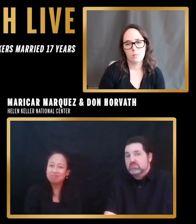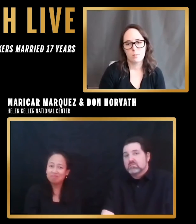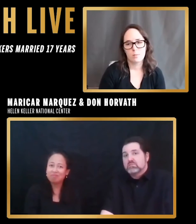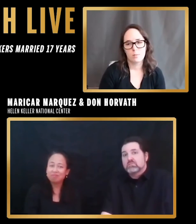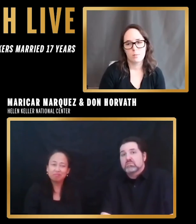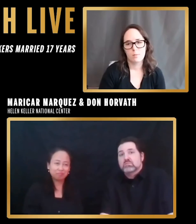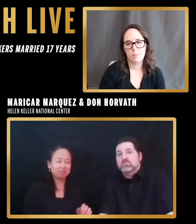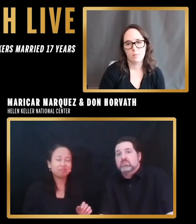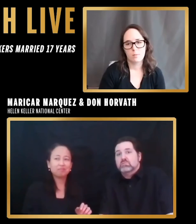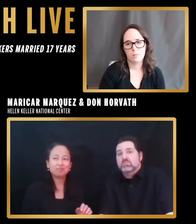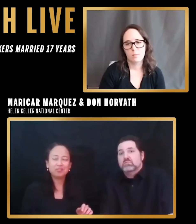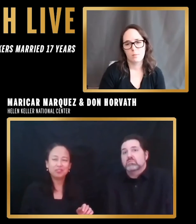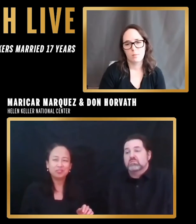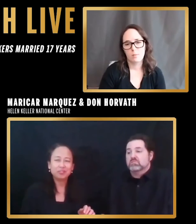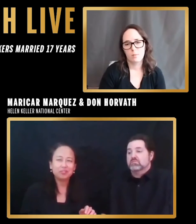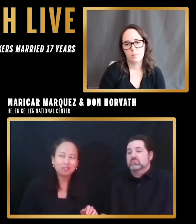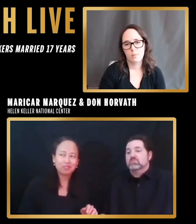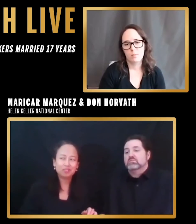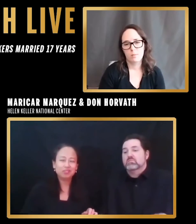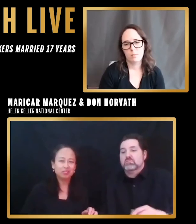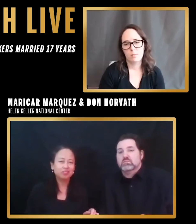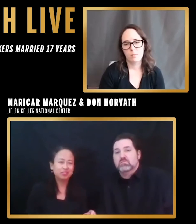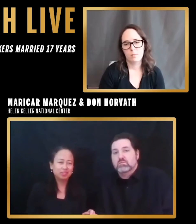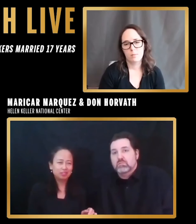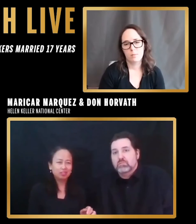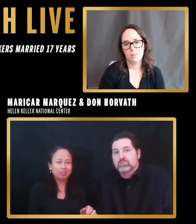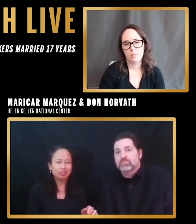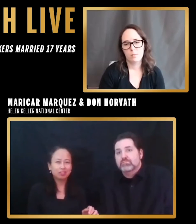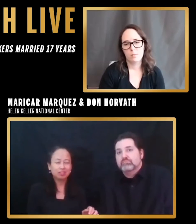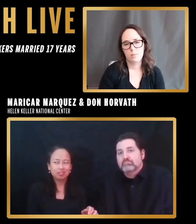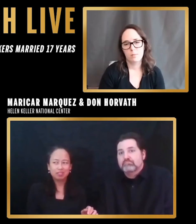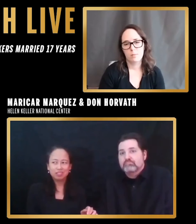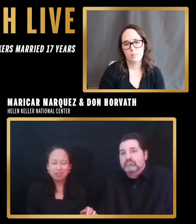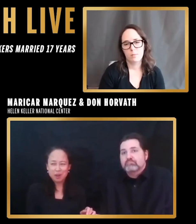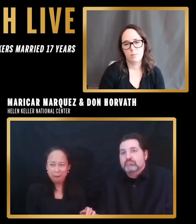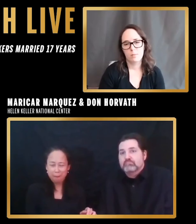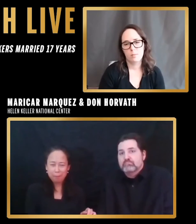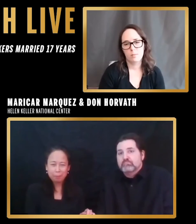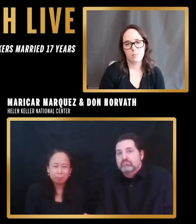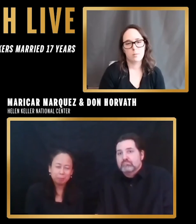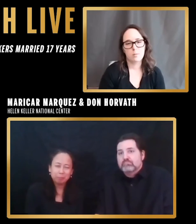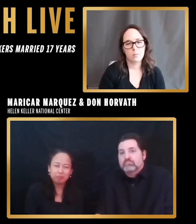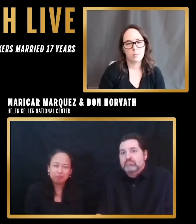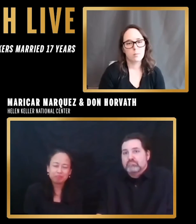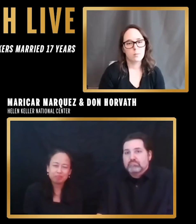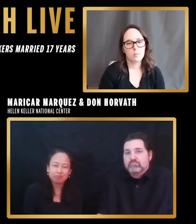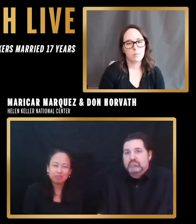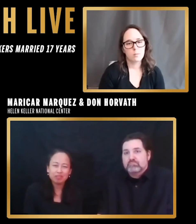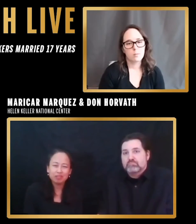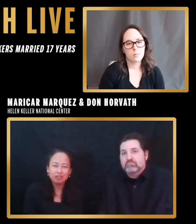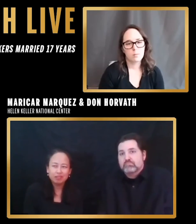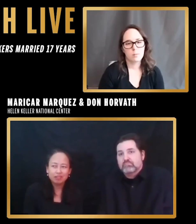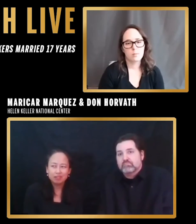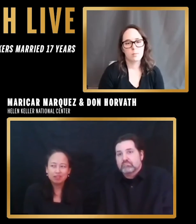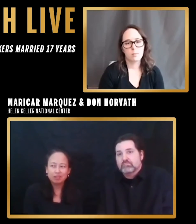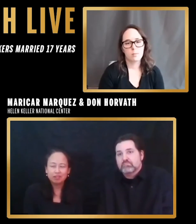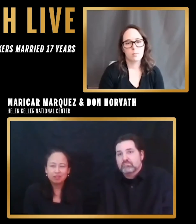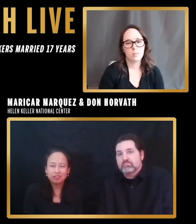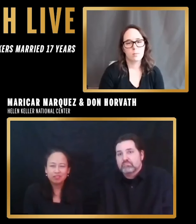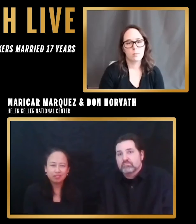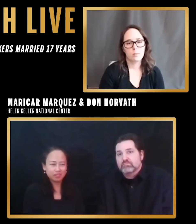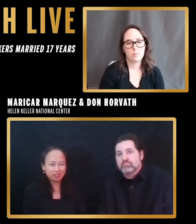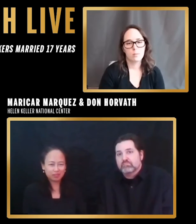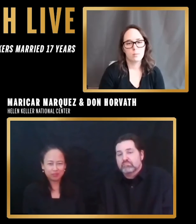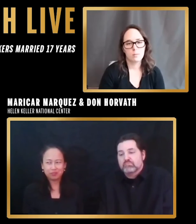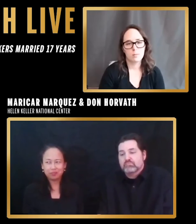you're depending on, maybe they can't provide you all that information because it's too much, that's fine. And, you have to